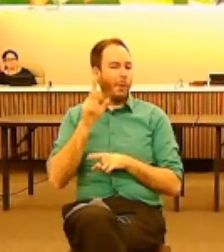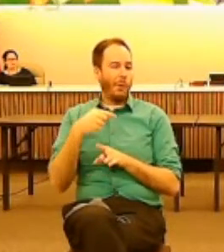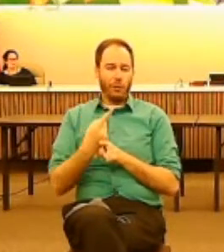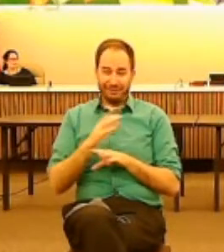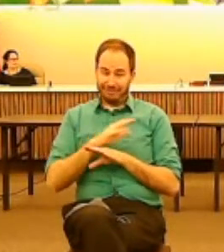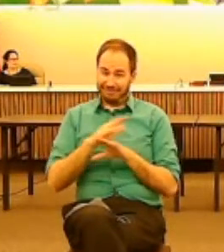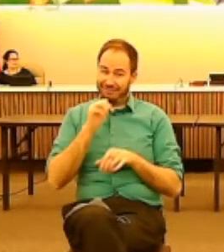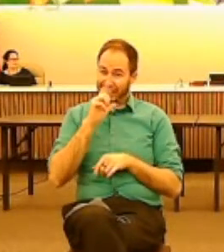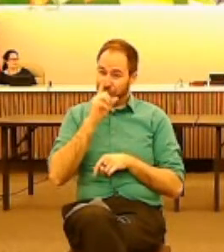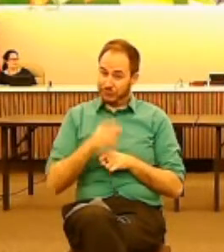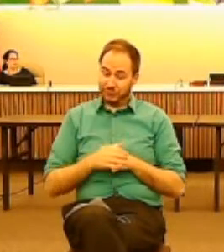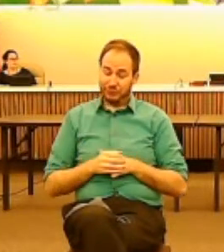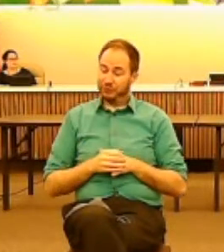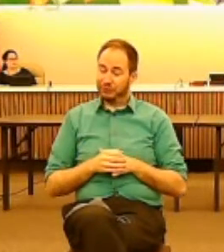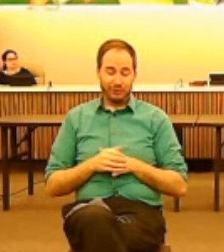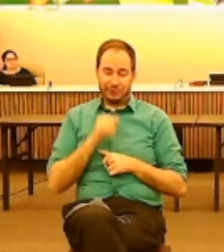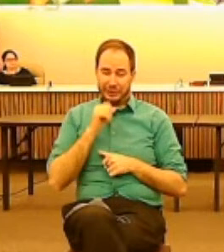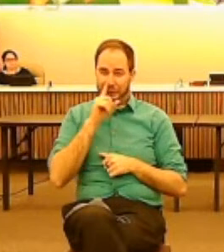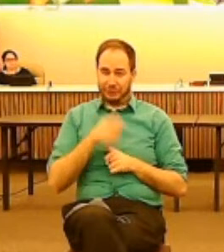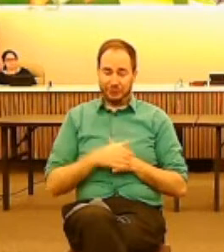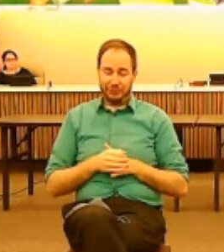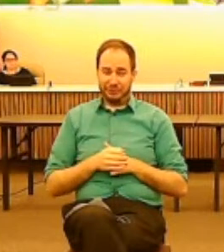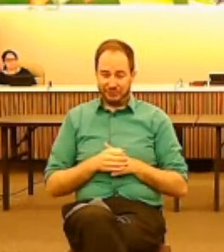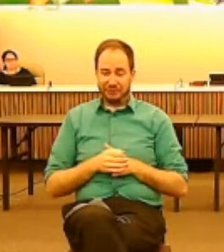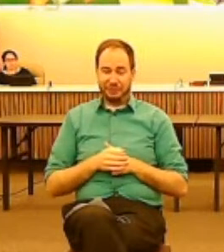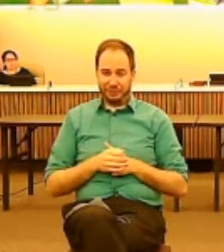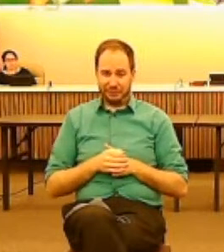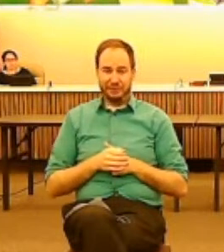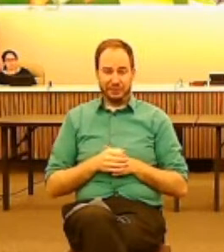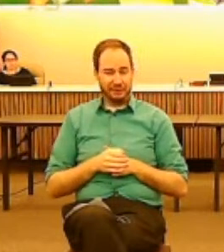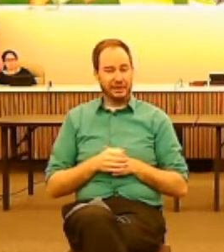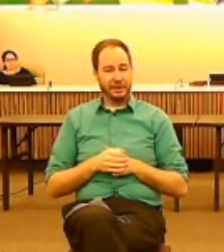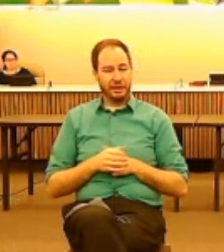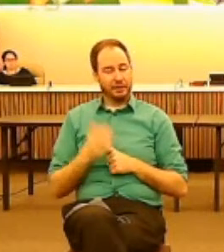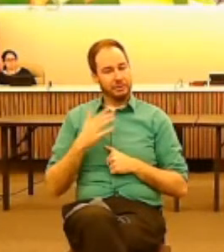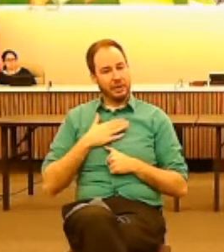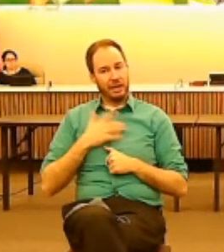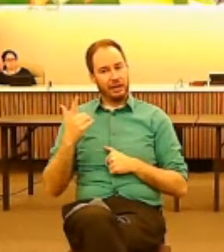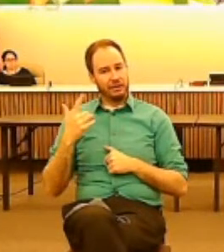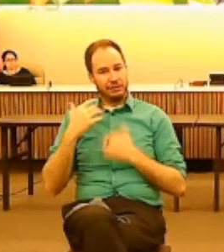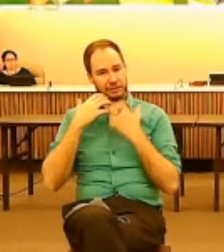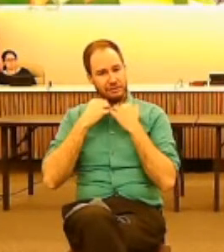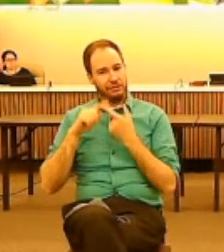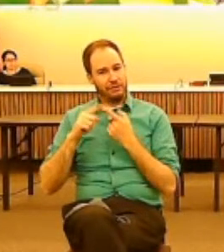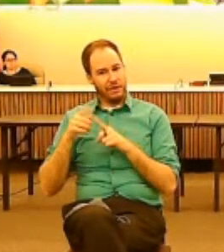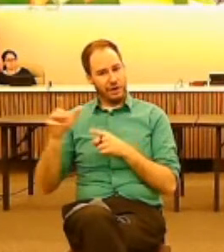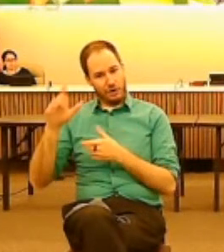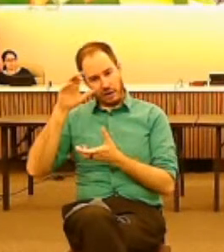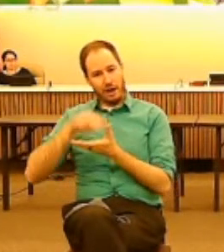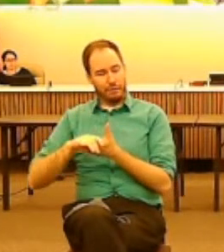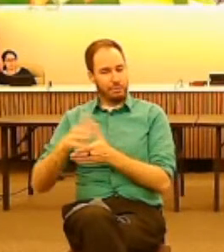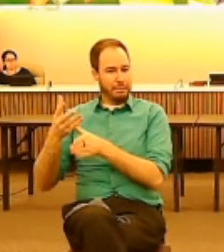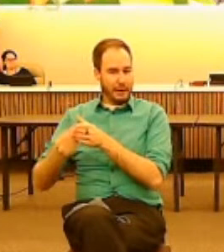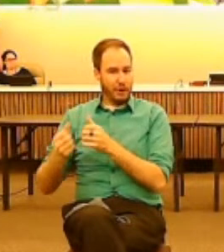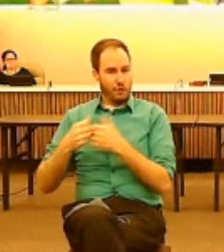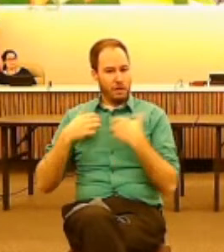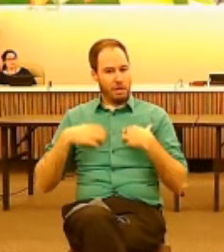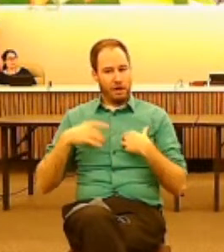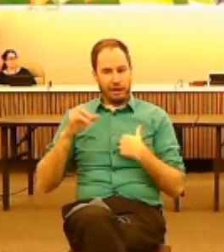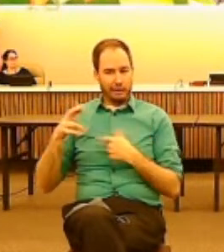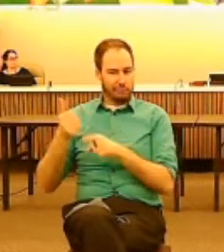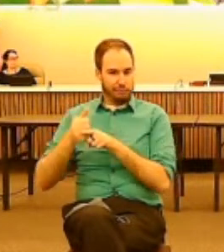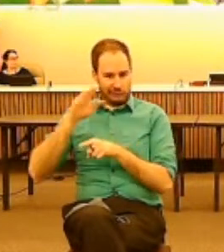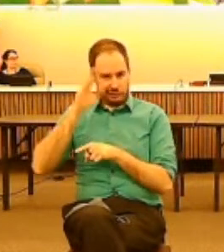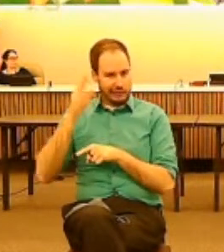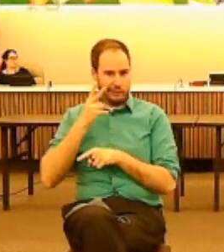that's not the case. I had a very dear friend whose husband passed away of lung cancer, and he